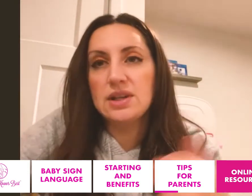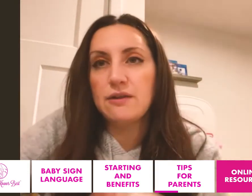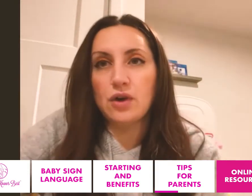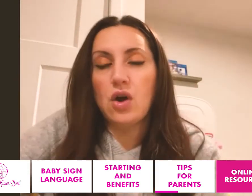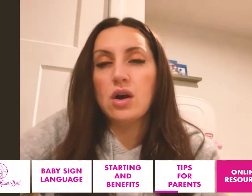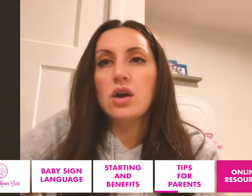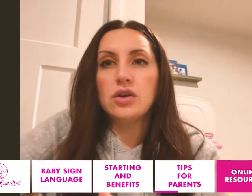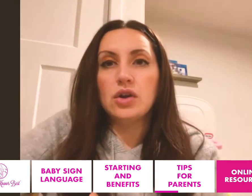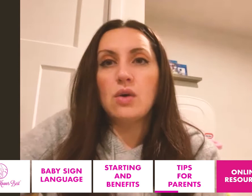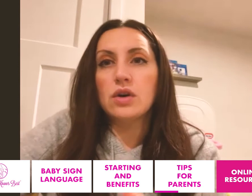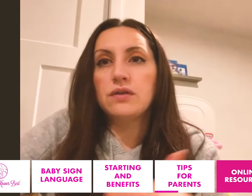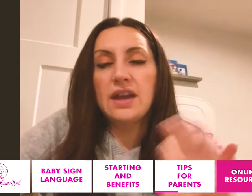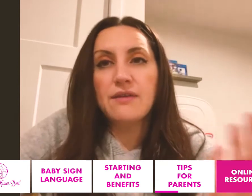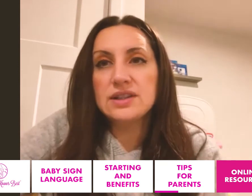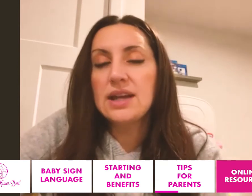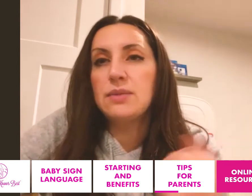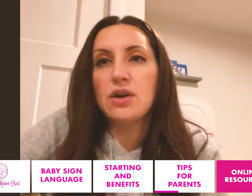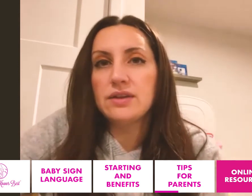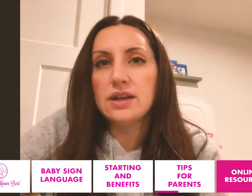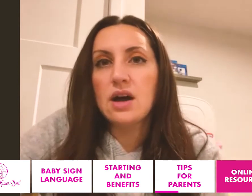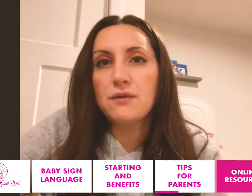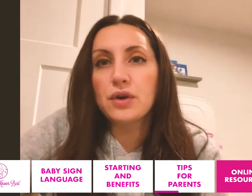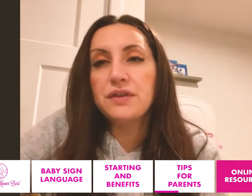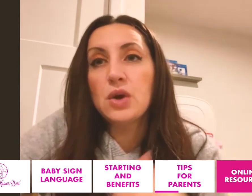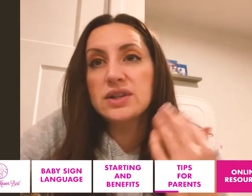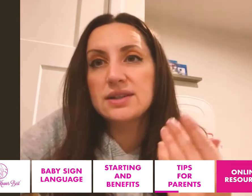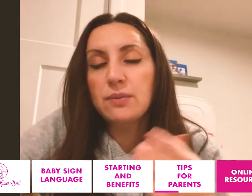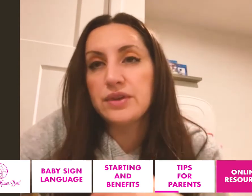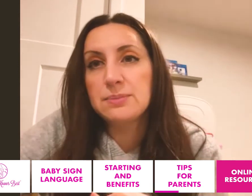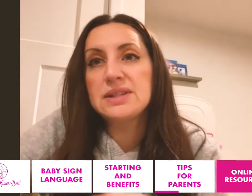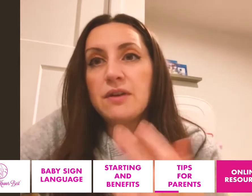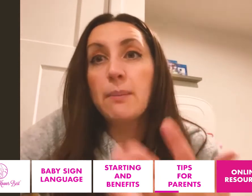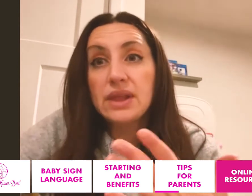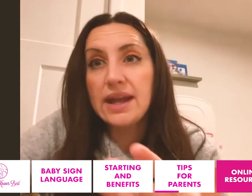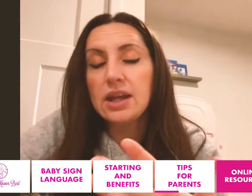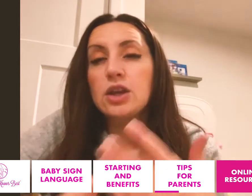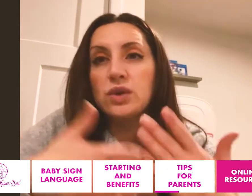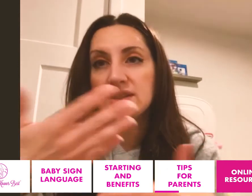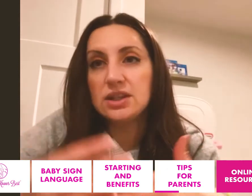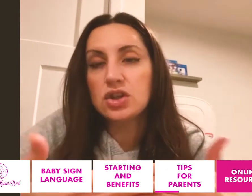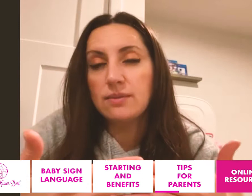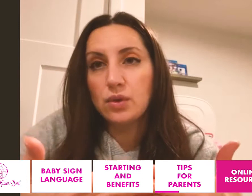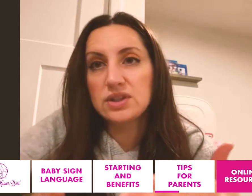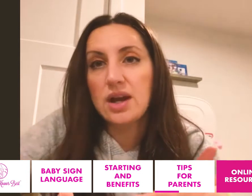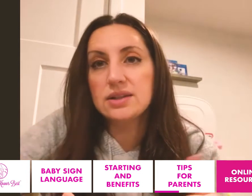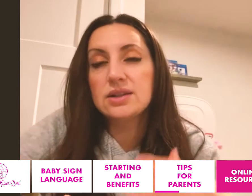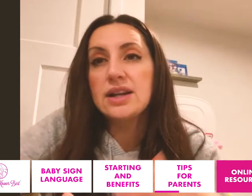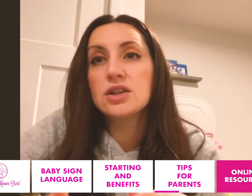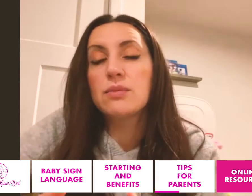for car, or if they have a teddy bear that they love, or if they go to sleep with a specific blanket, you can teach them those signs. The signs that are important